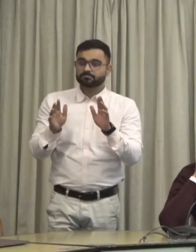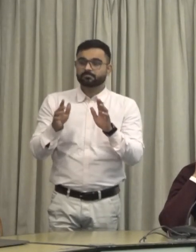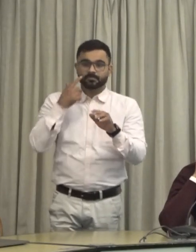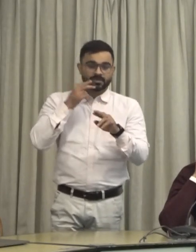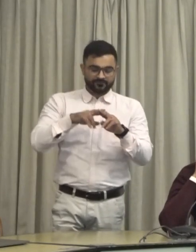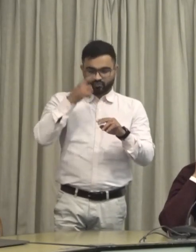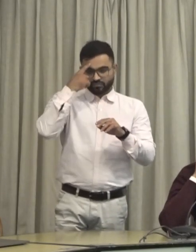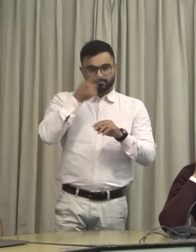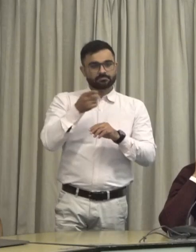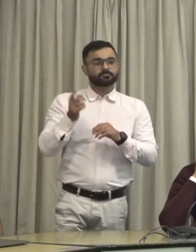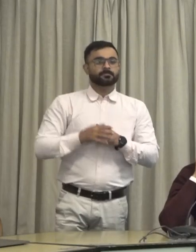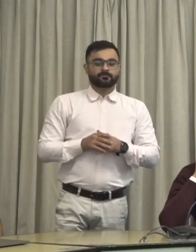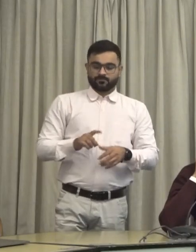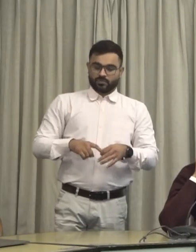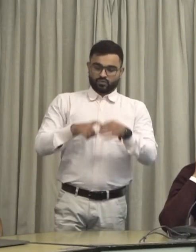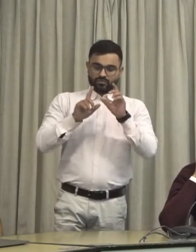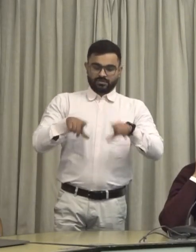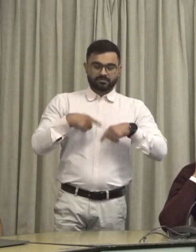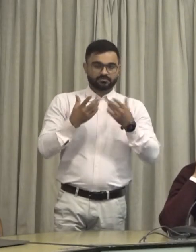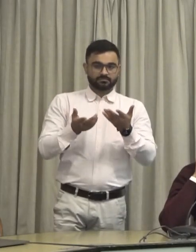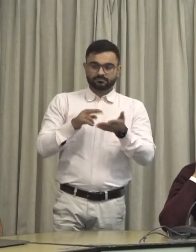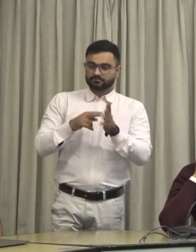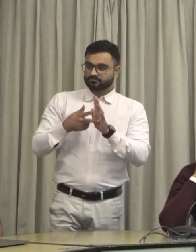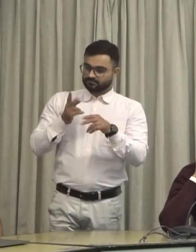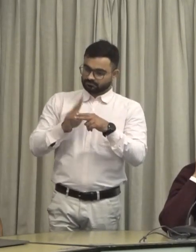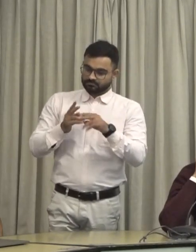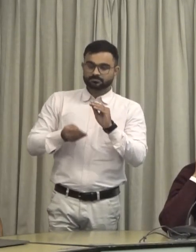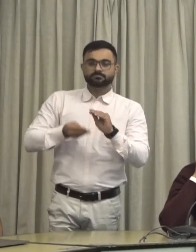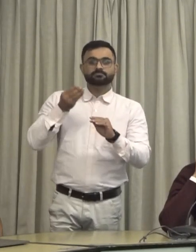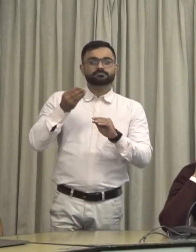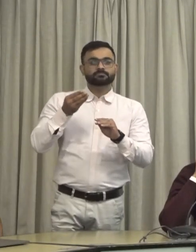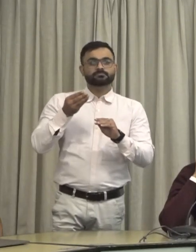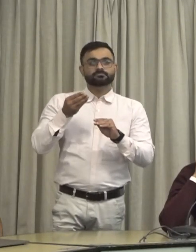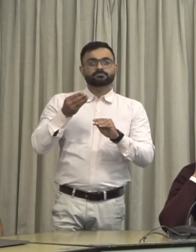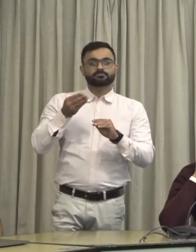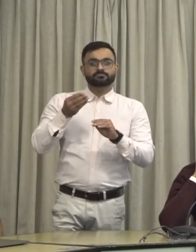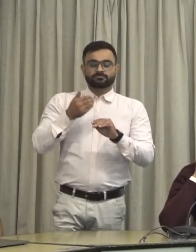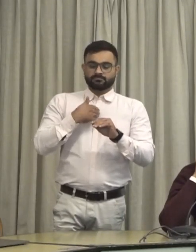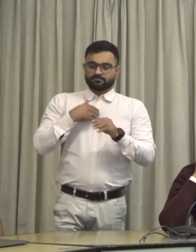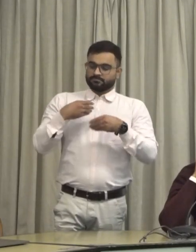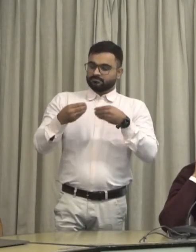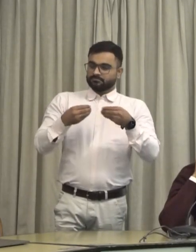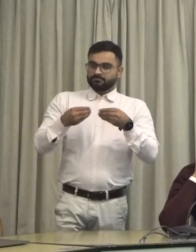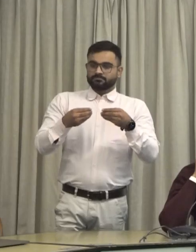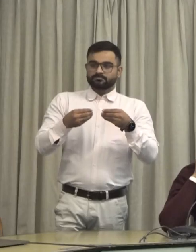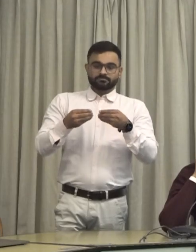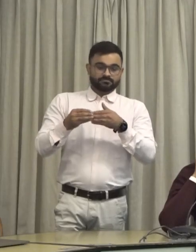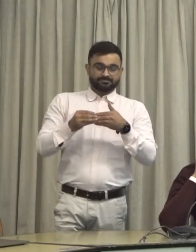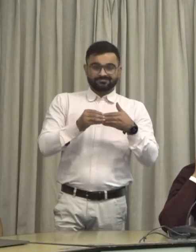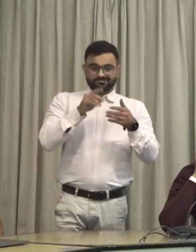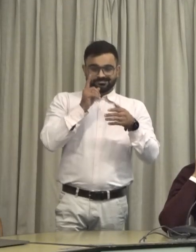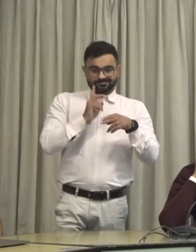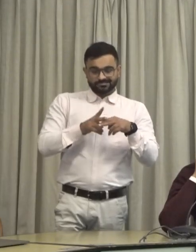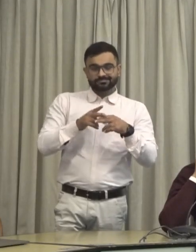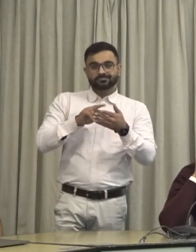if you think that the quality of life which is going to be, which I'm going to provide with this treatment is not going